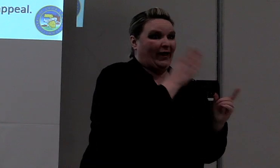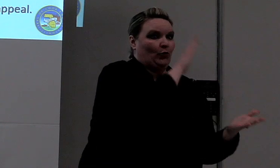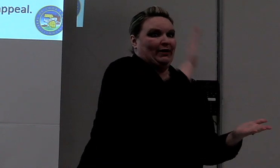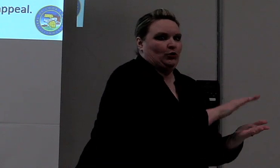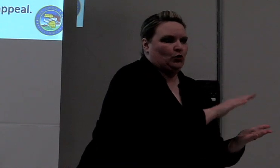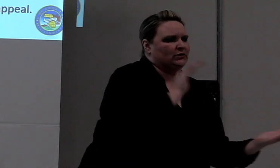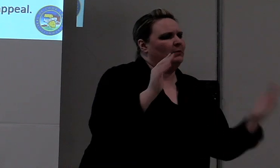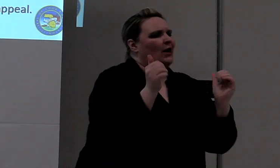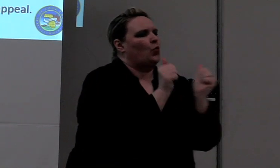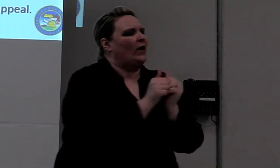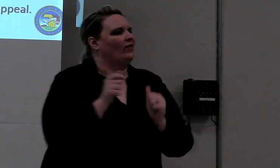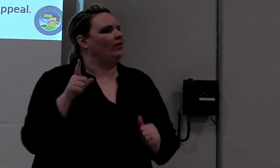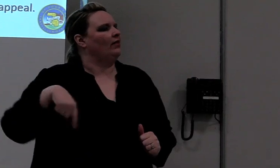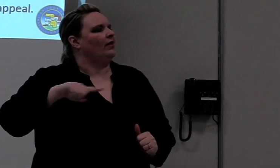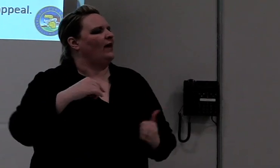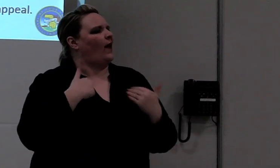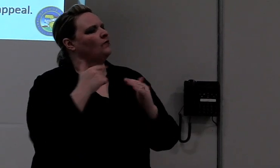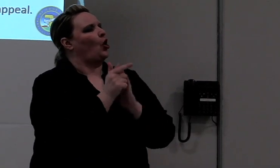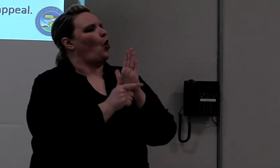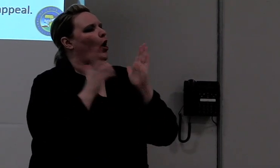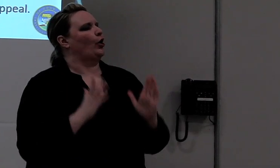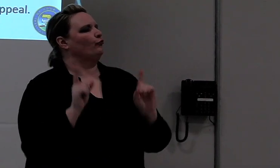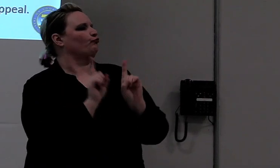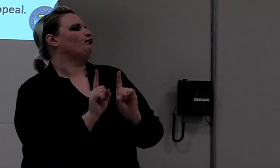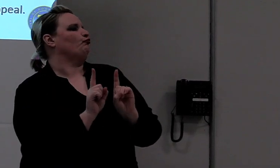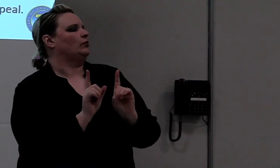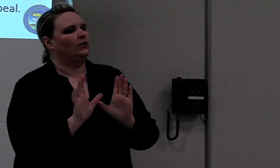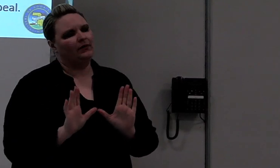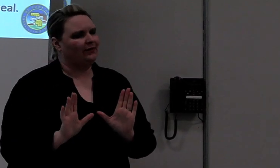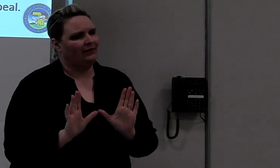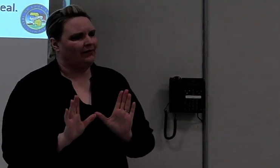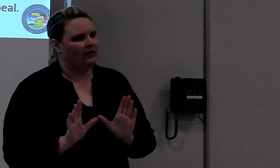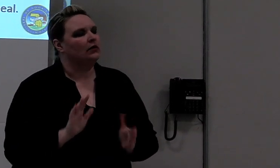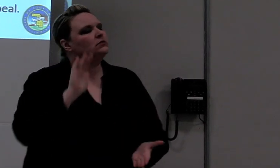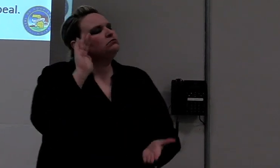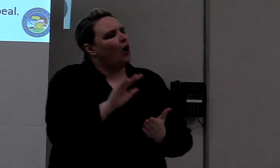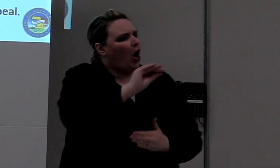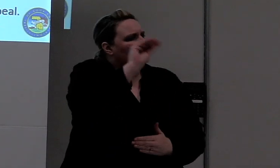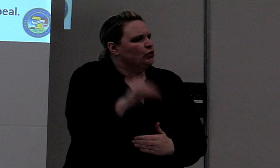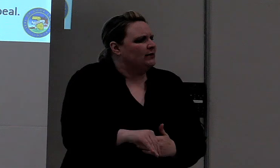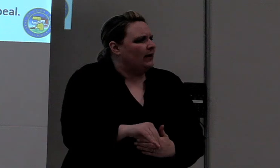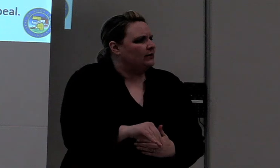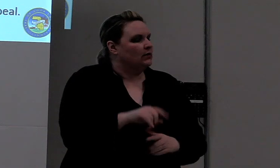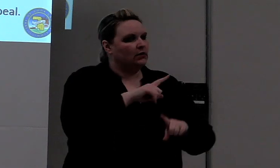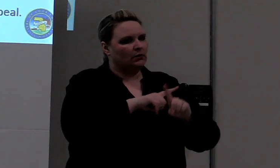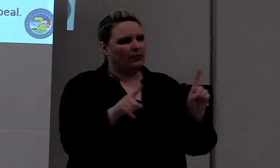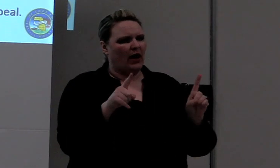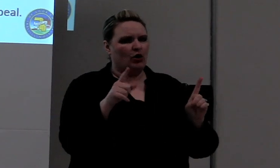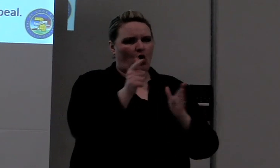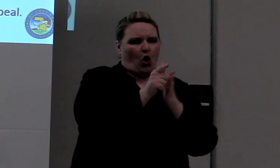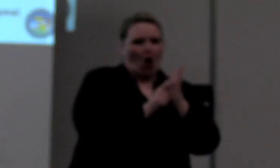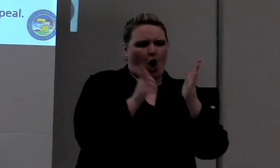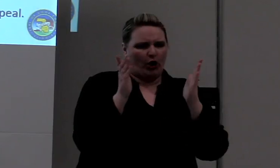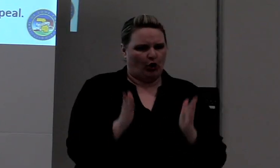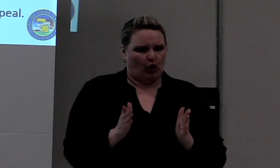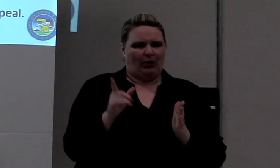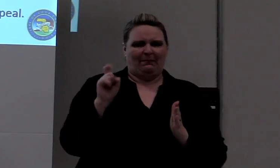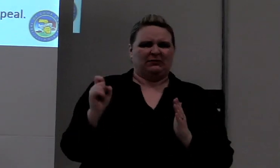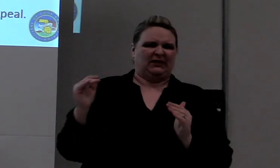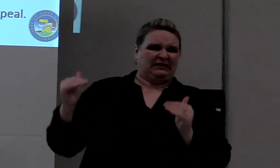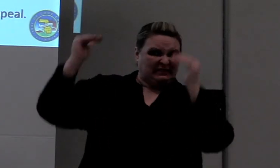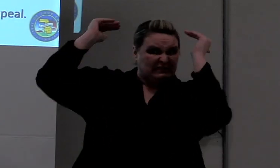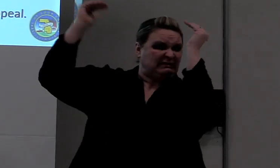than those that hire attorneys. It's a small percentage, but we hold the attorneys to a higher degree of